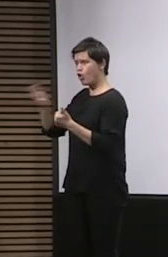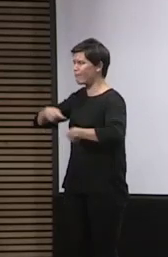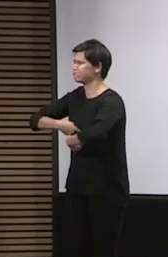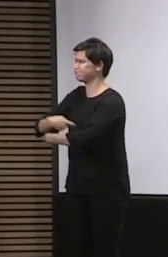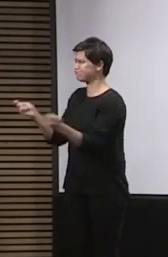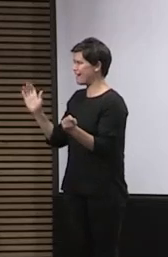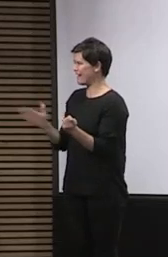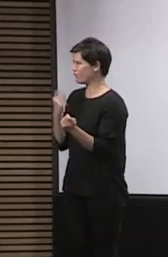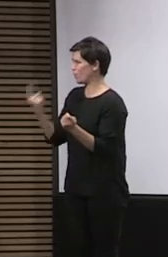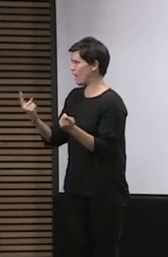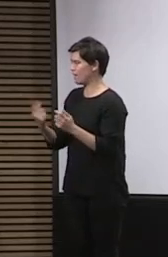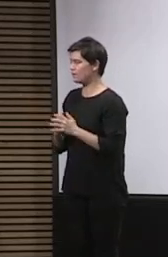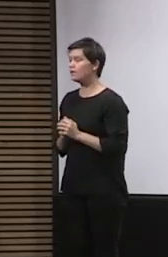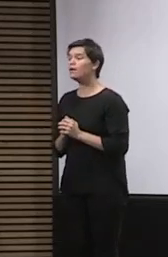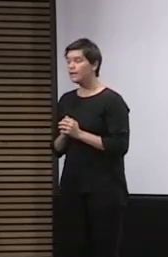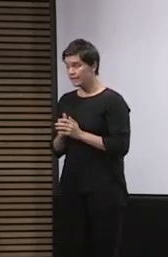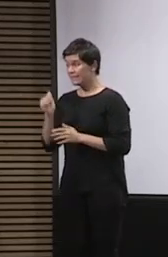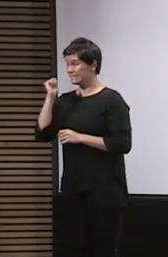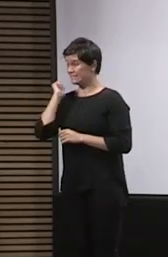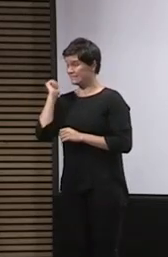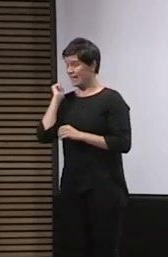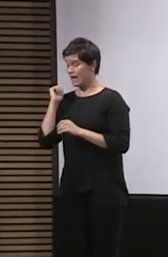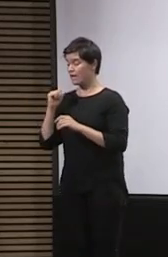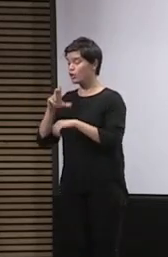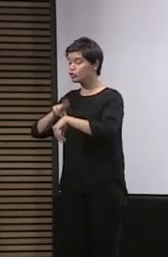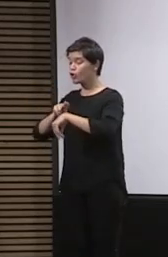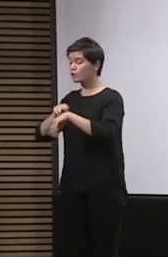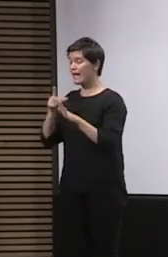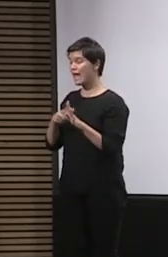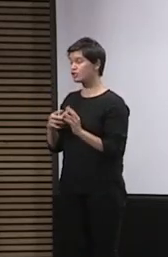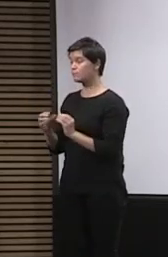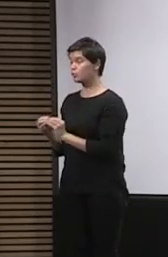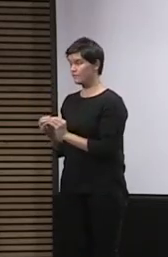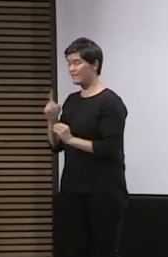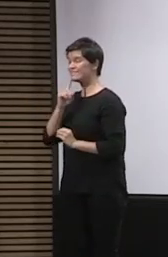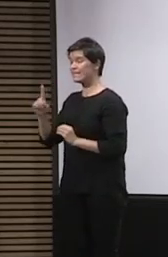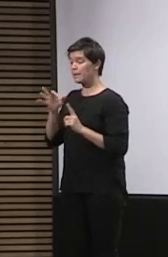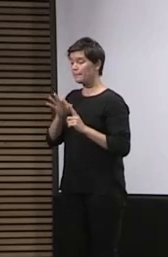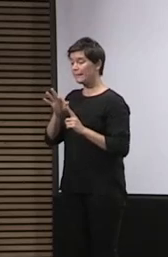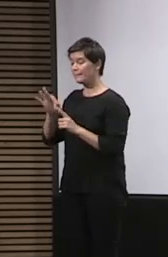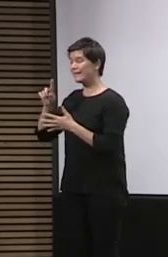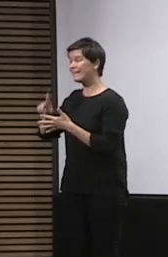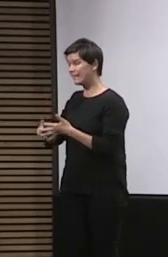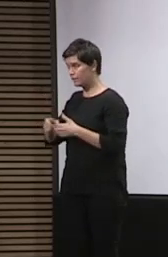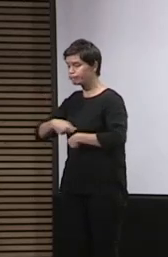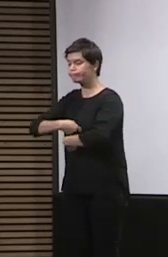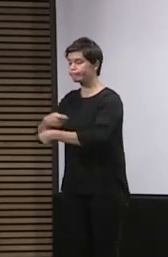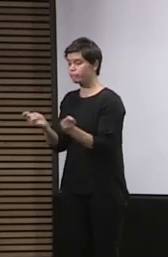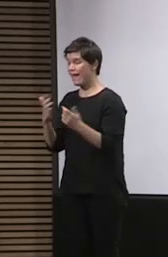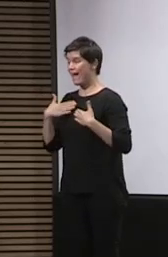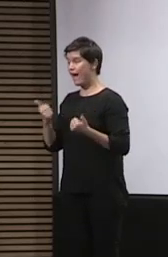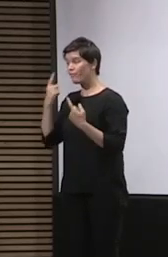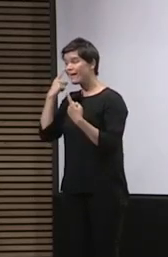Dr. Bloomfield yesterday announced that we are getting PPE out there certainly for our healthcare workers